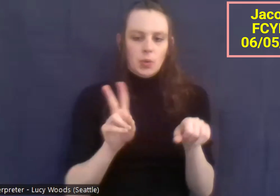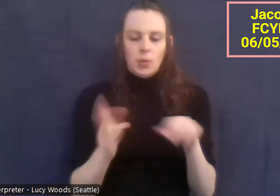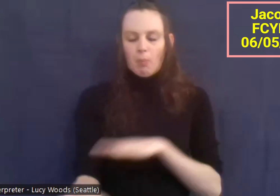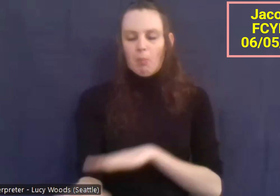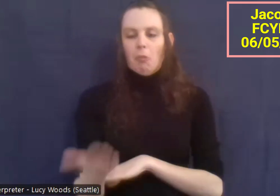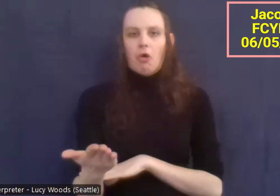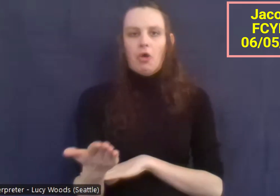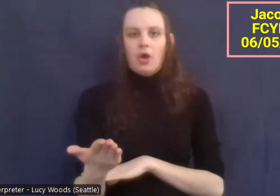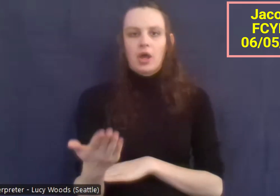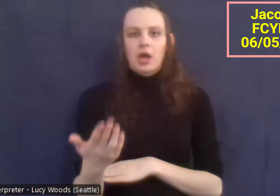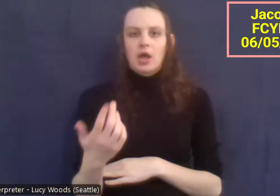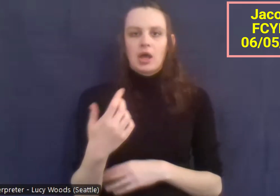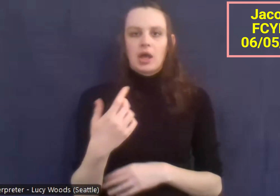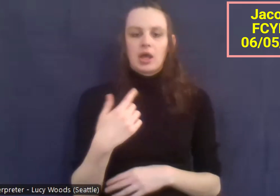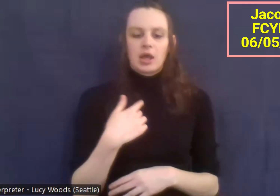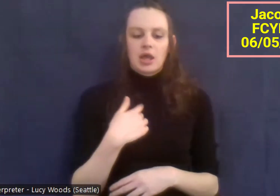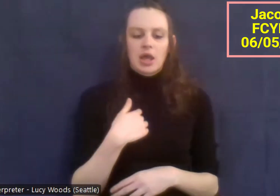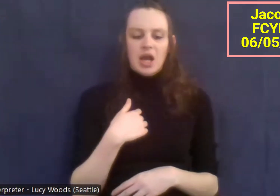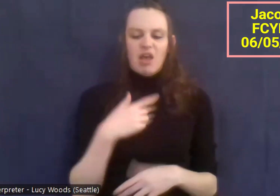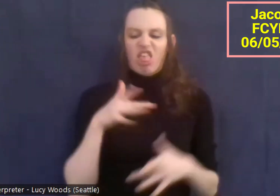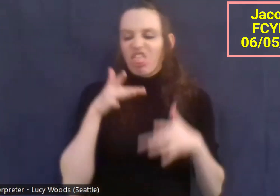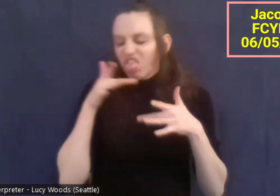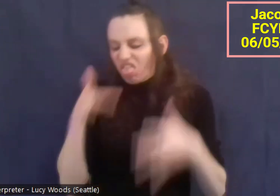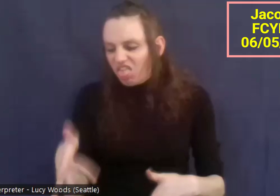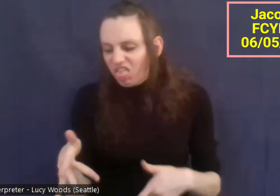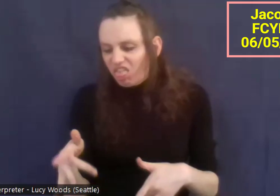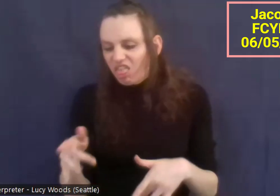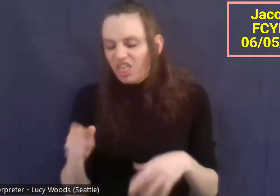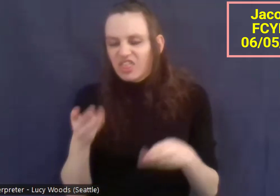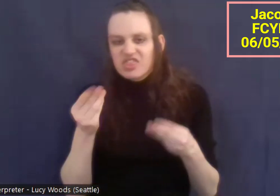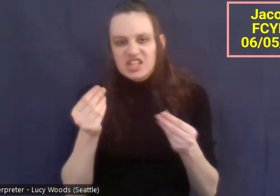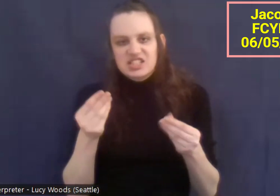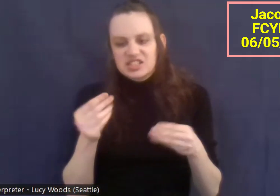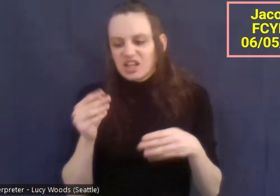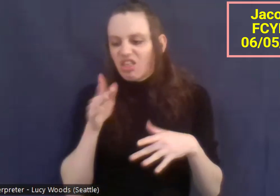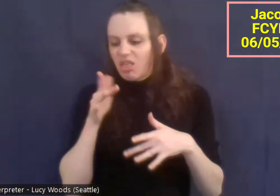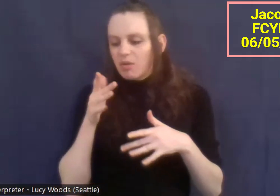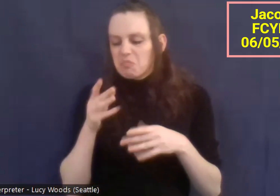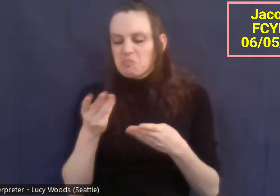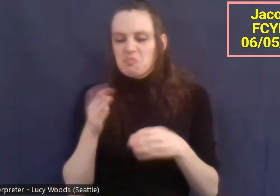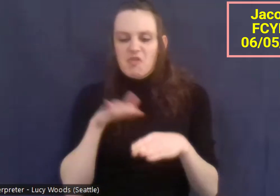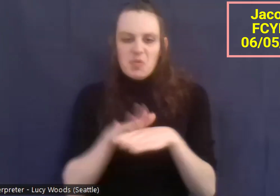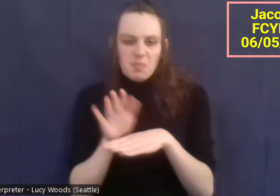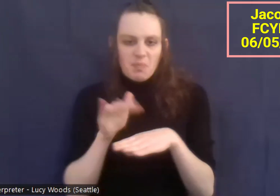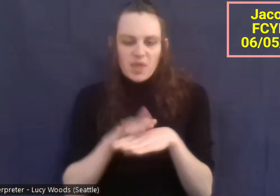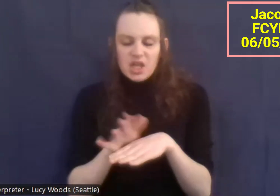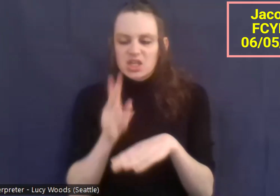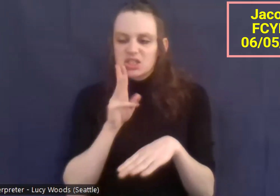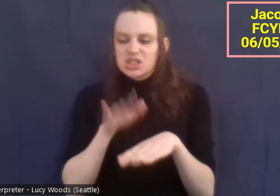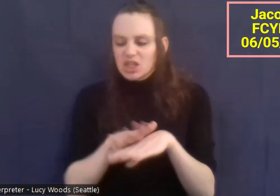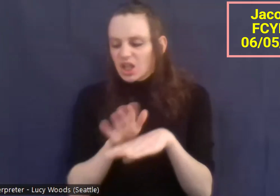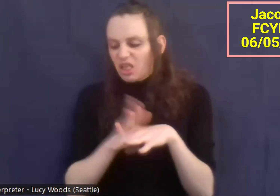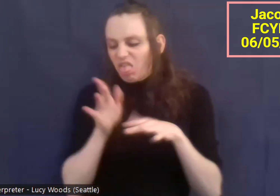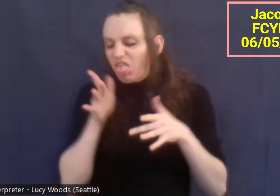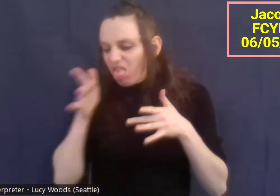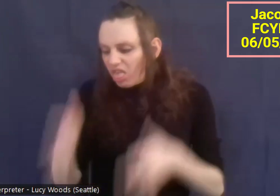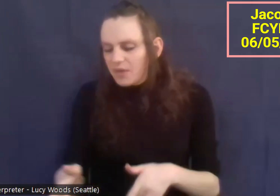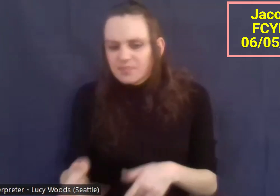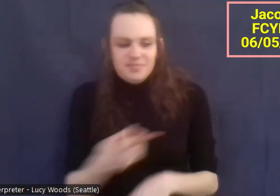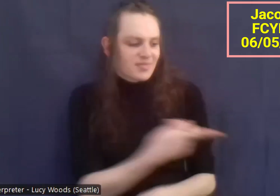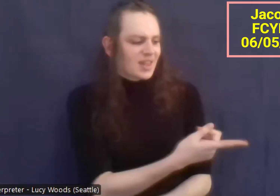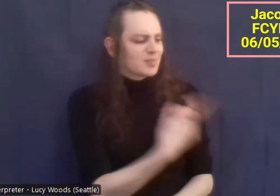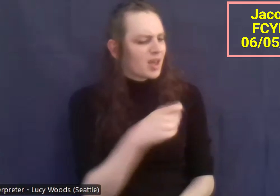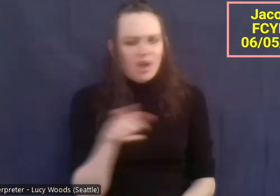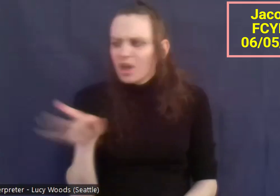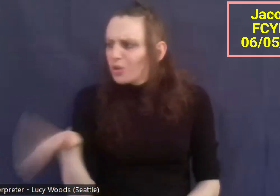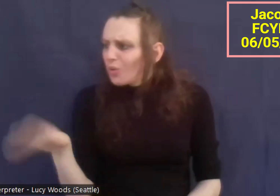started puking into the beach sand. And I was like, he asked me if I was okay. The absurdity of such a